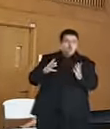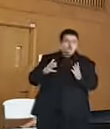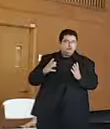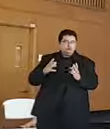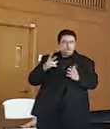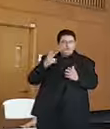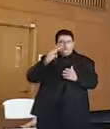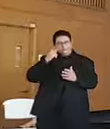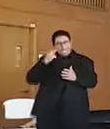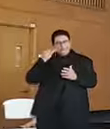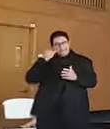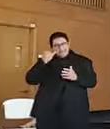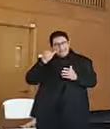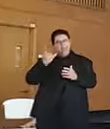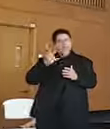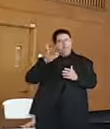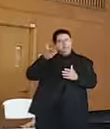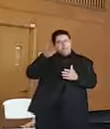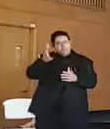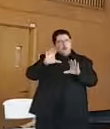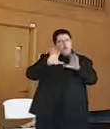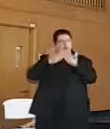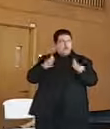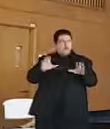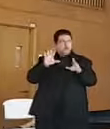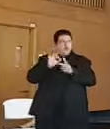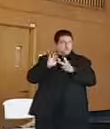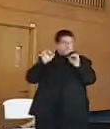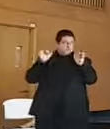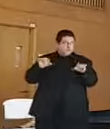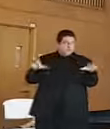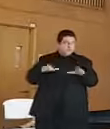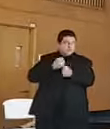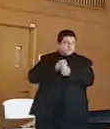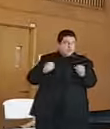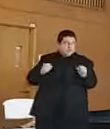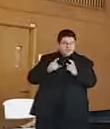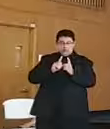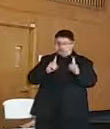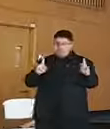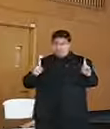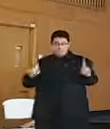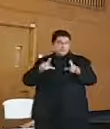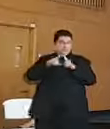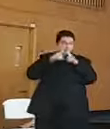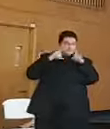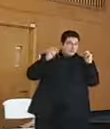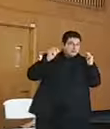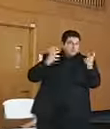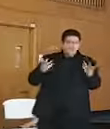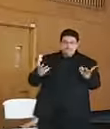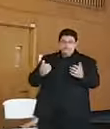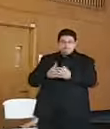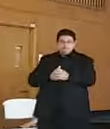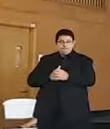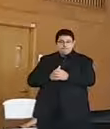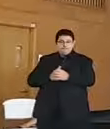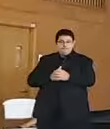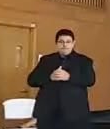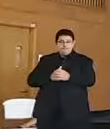an in-classroom option is can be done safely with social distancing and masking. We also have to be, we